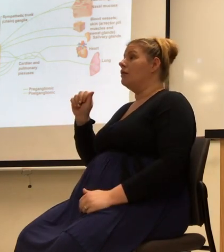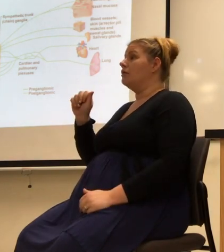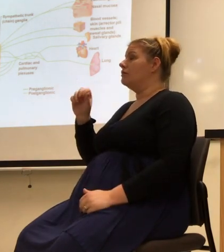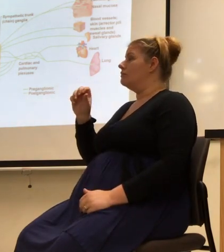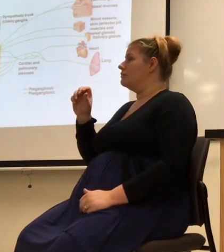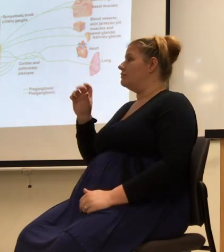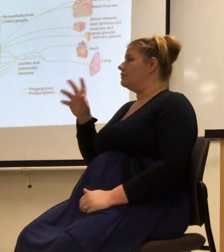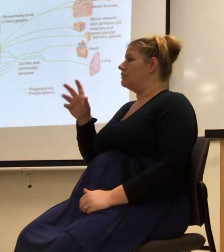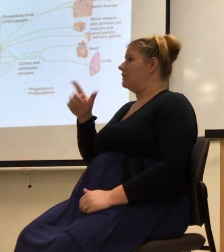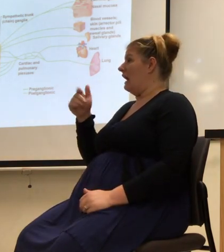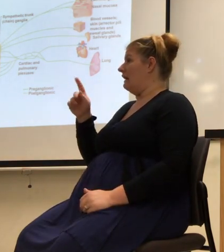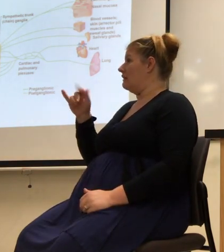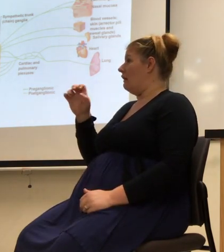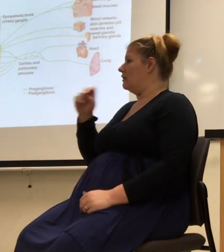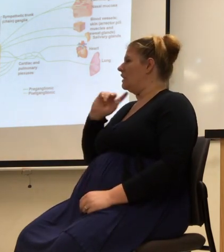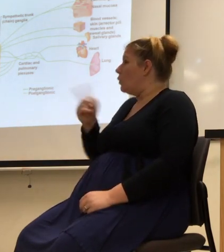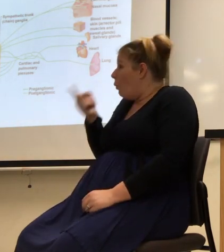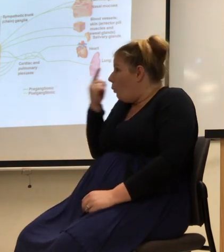I'll say part of